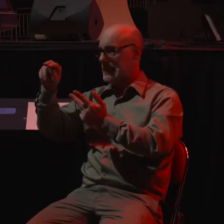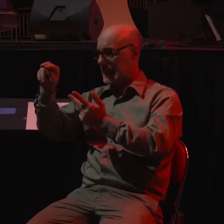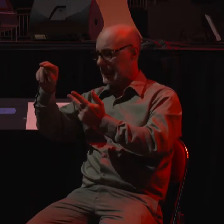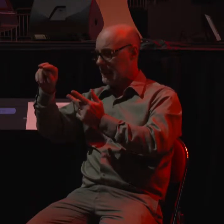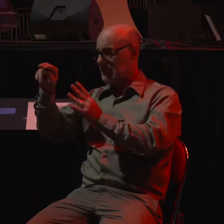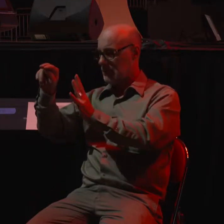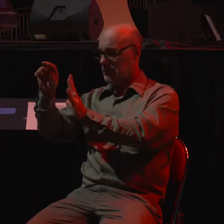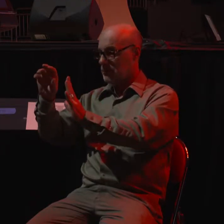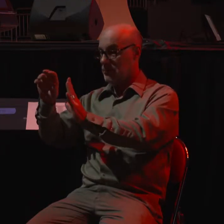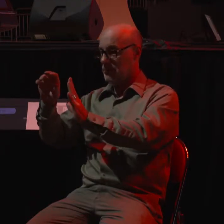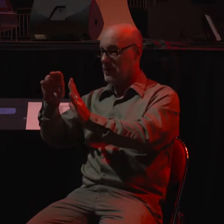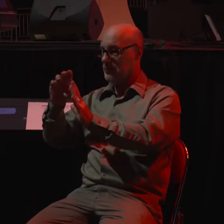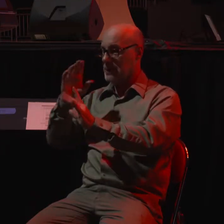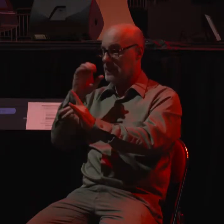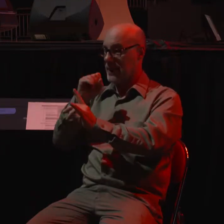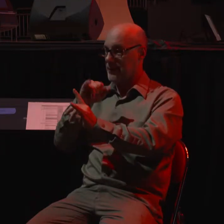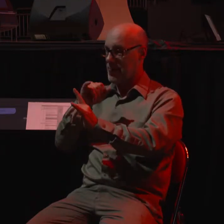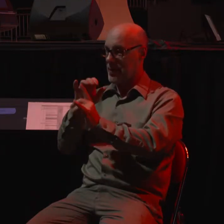it's not